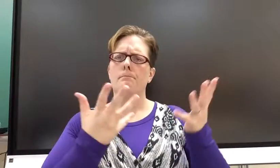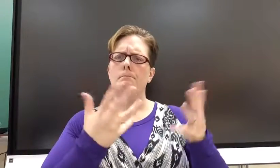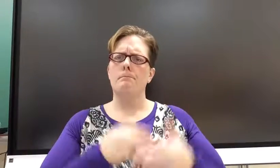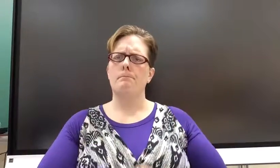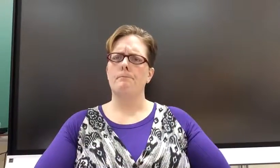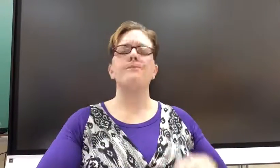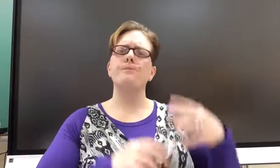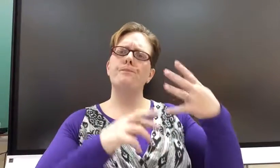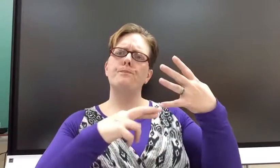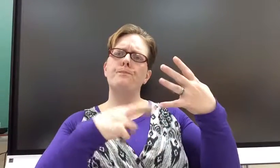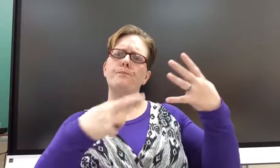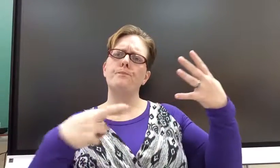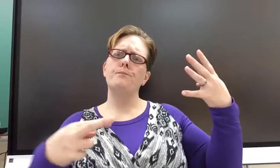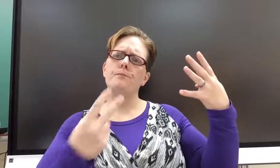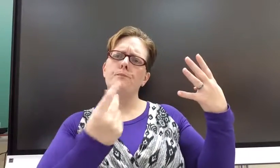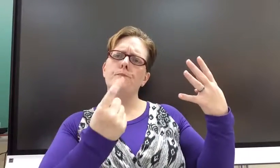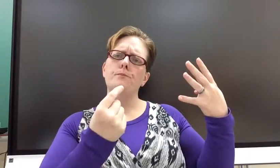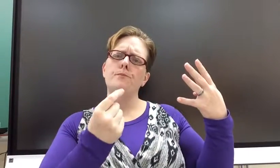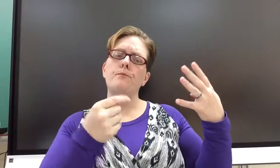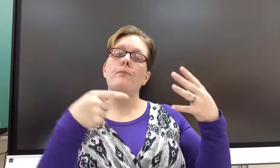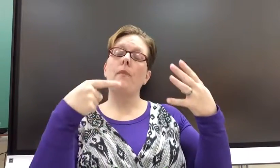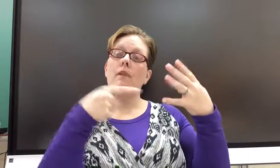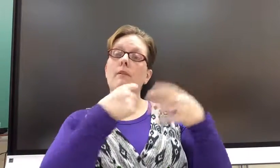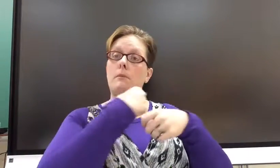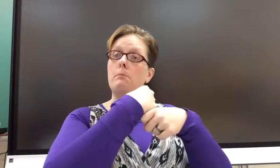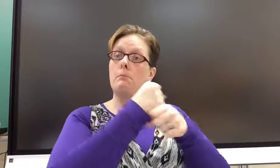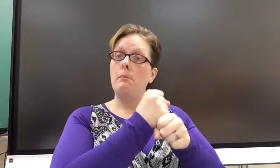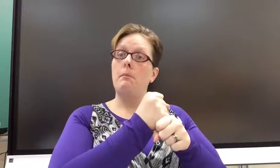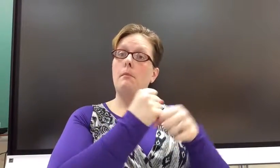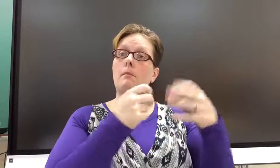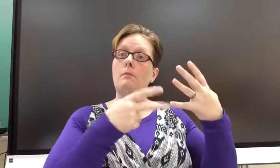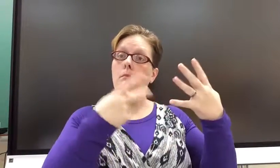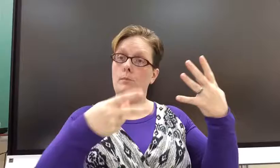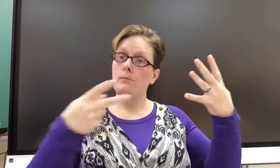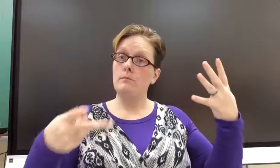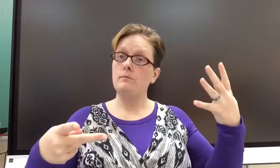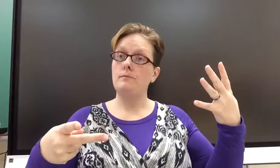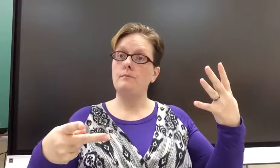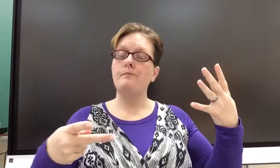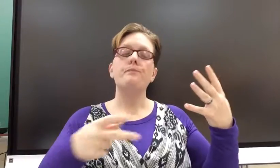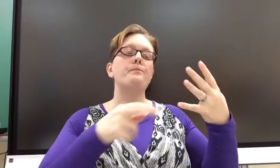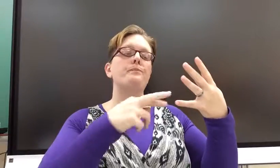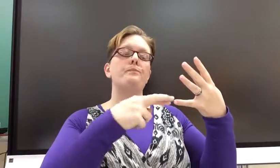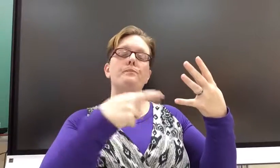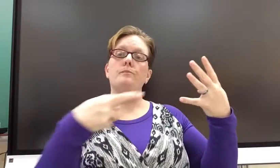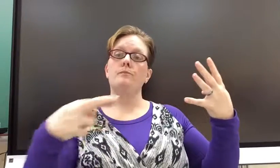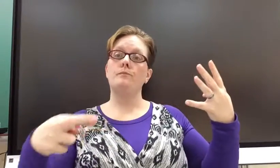Ribosomes, what does that mean? What do they do? Well, they're involved in making